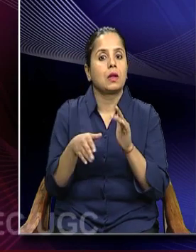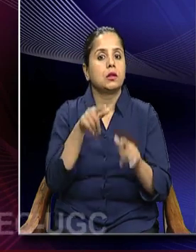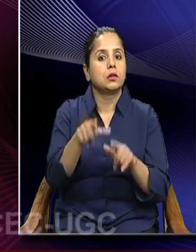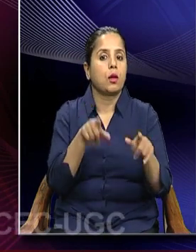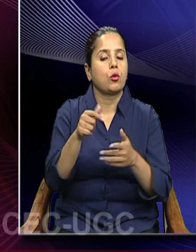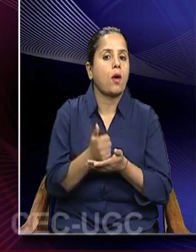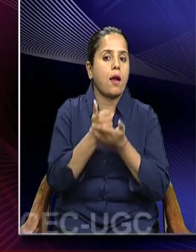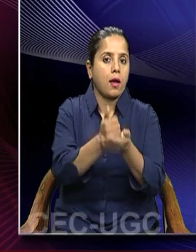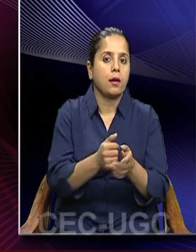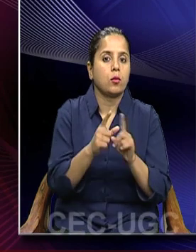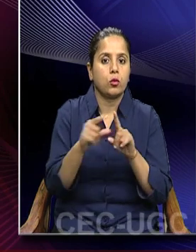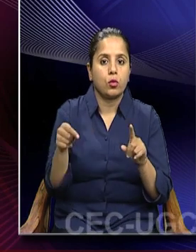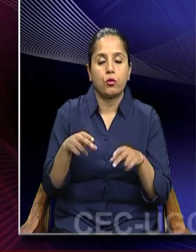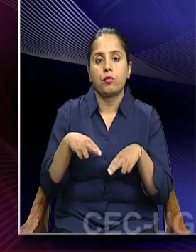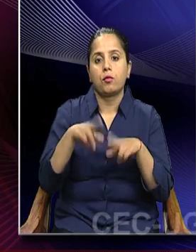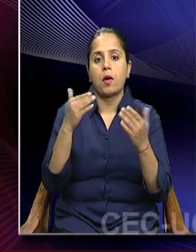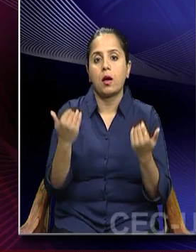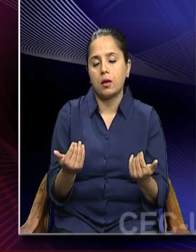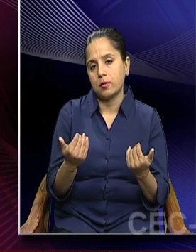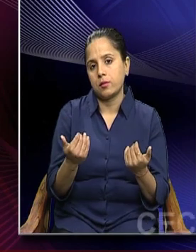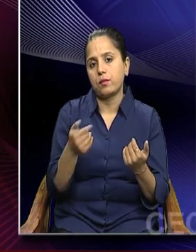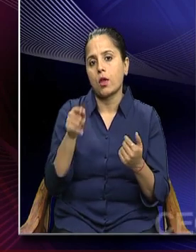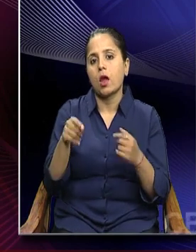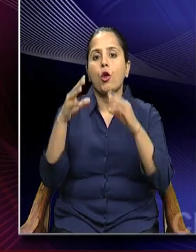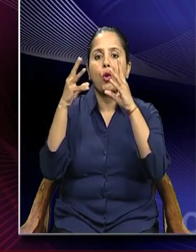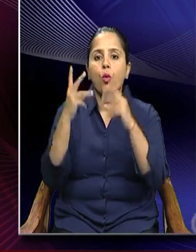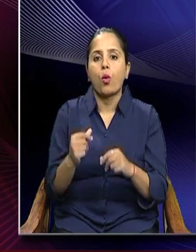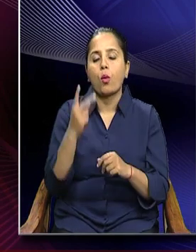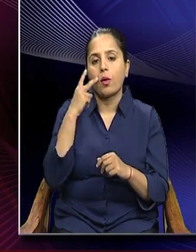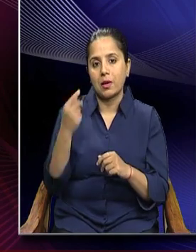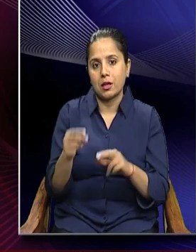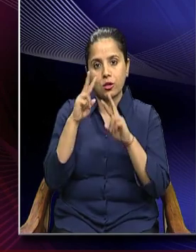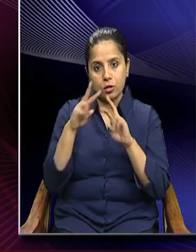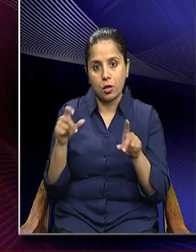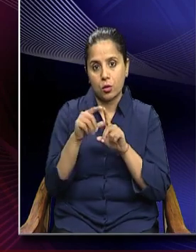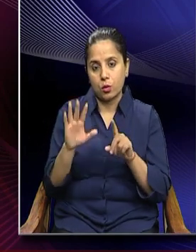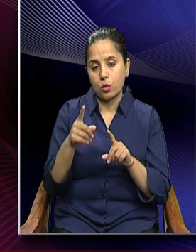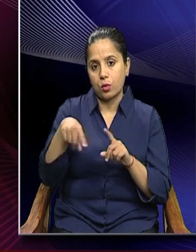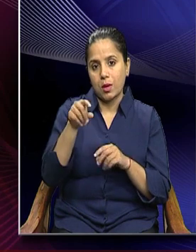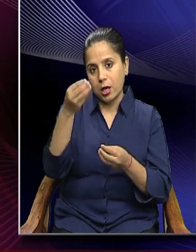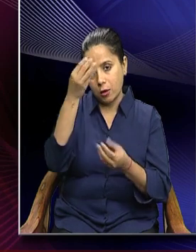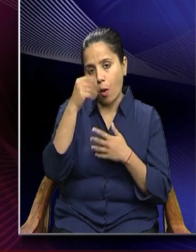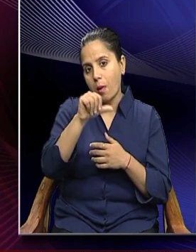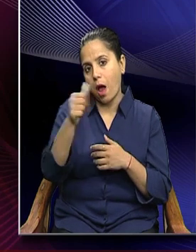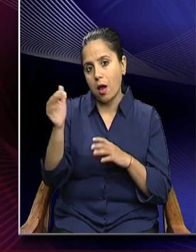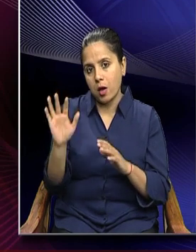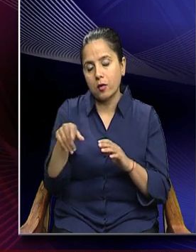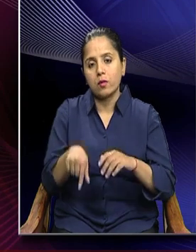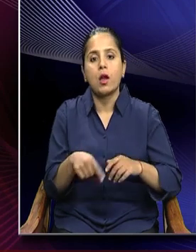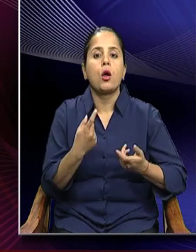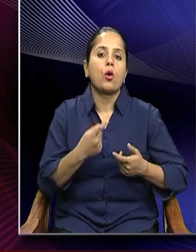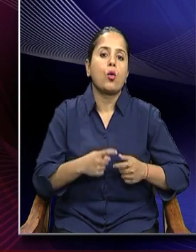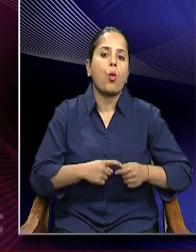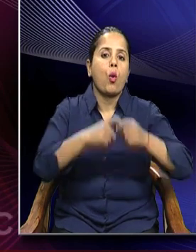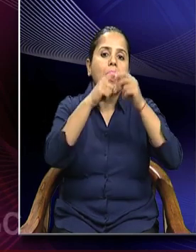doing that, and then finally, just like a quantitative researcher does, you have to inform others in qualitative research,